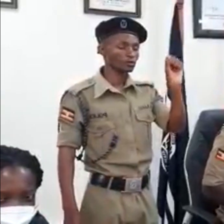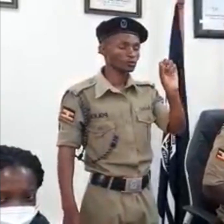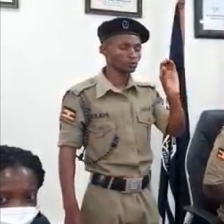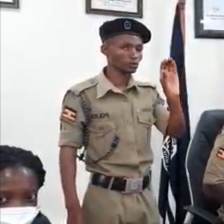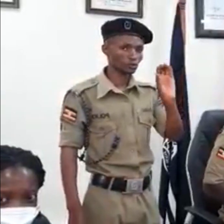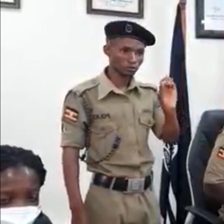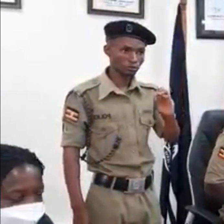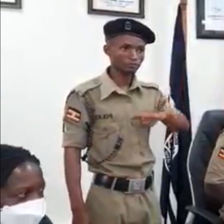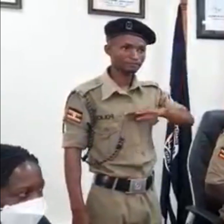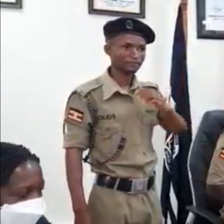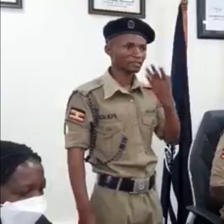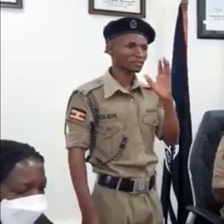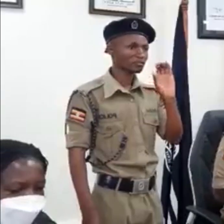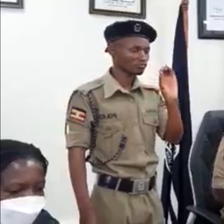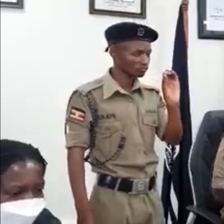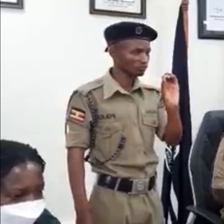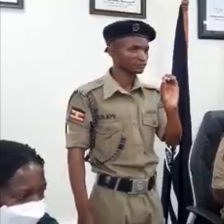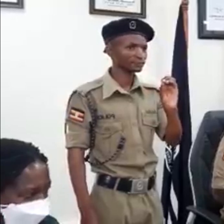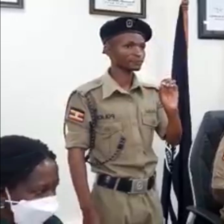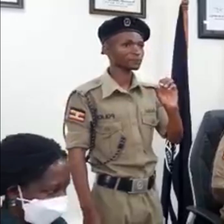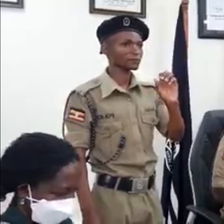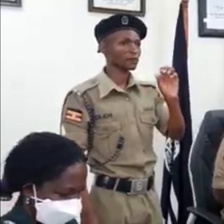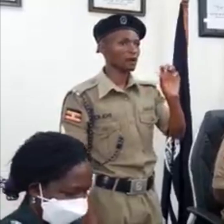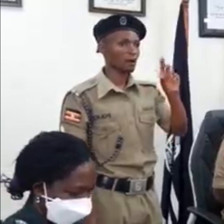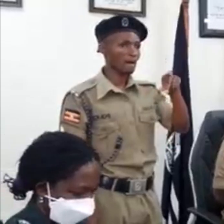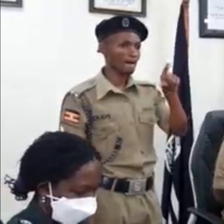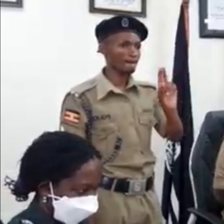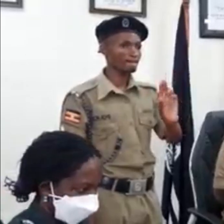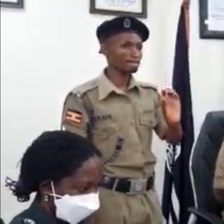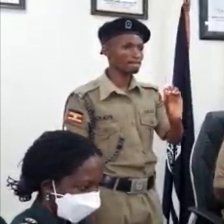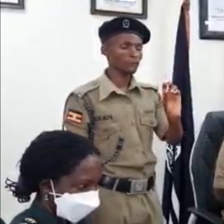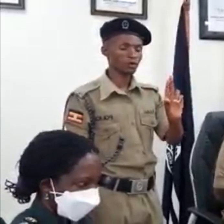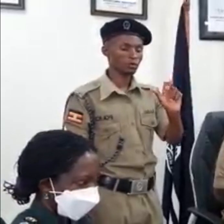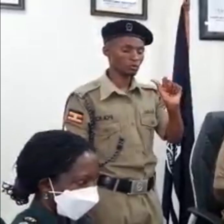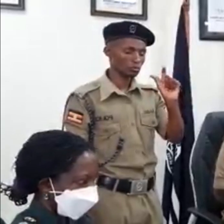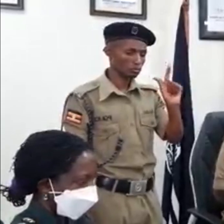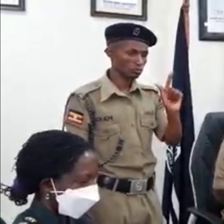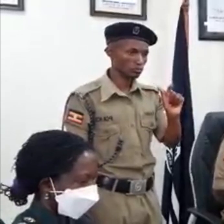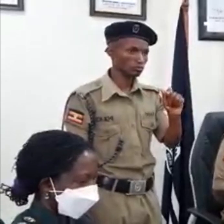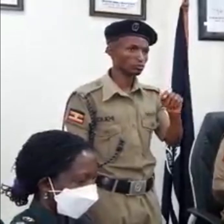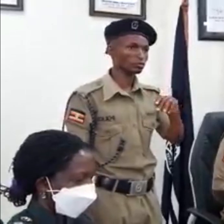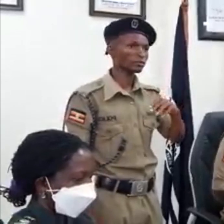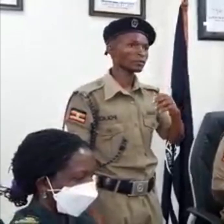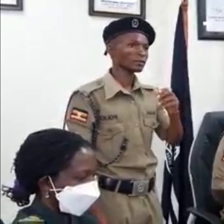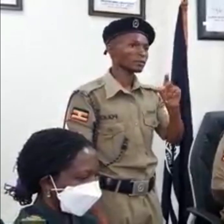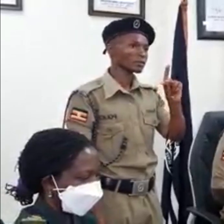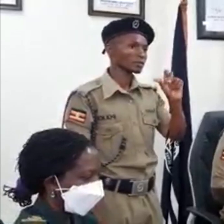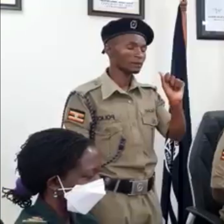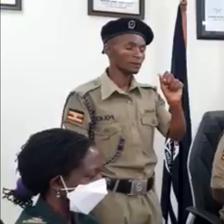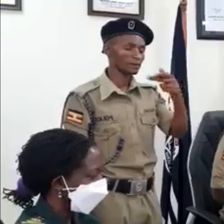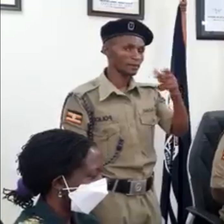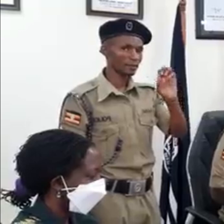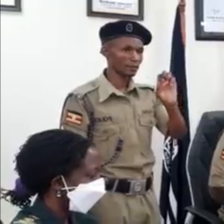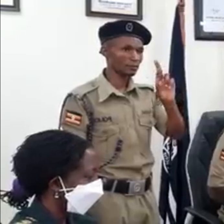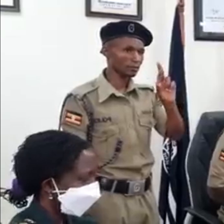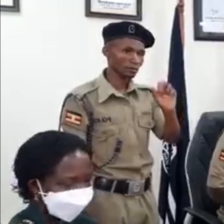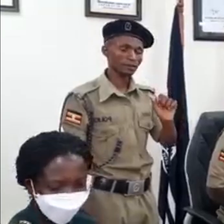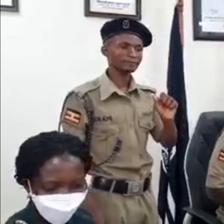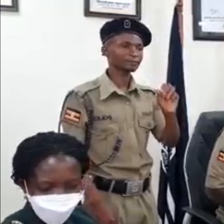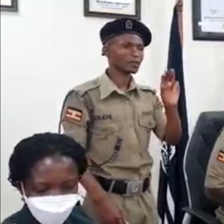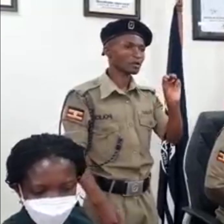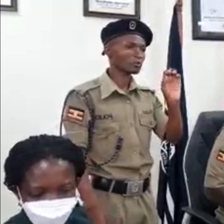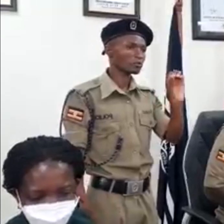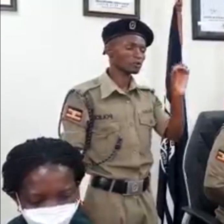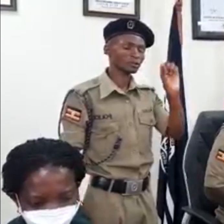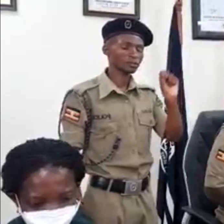40, Sekajugo Paul, 42, Mutabazi Batista, 36, Kabayo Henry, Kaganda Moses,